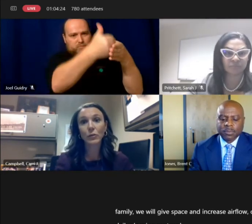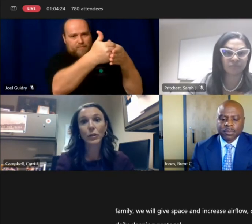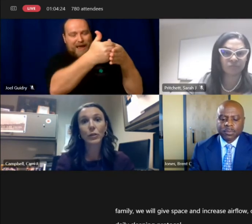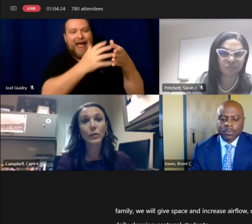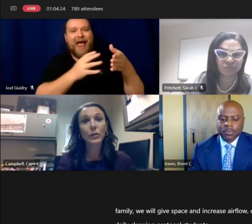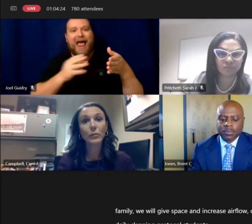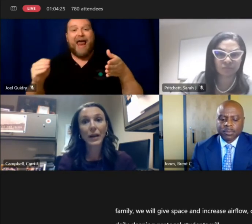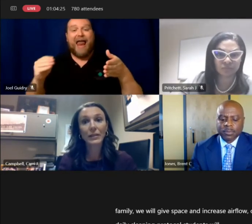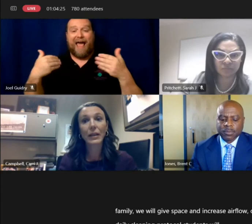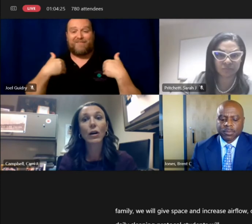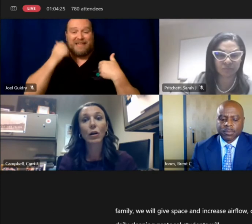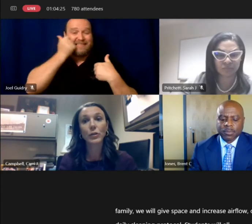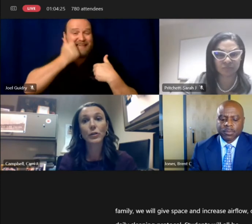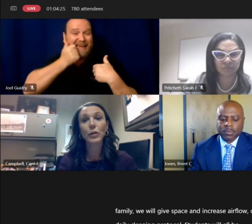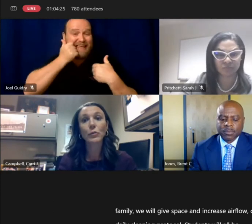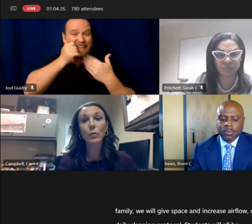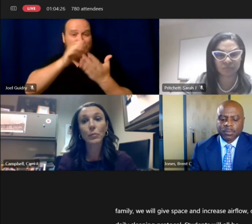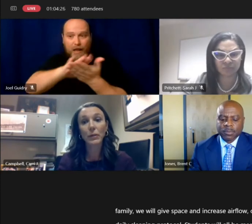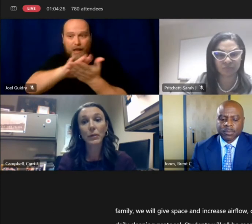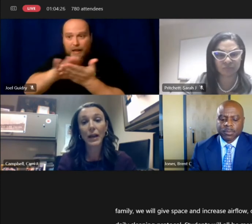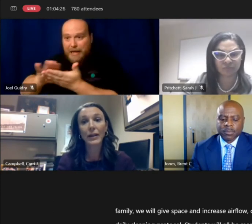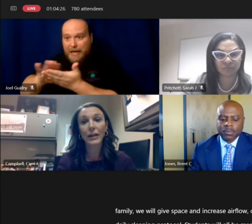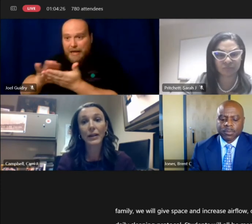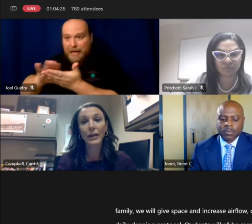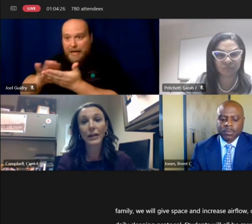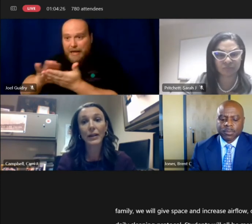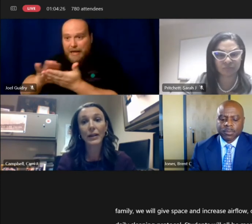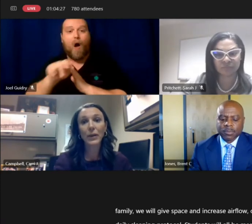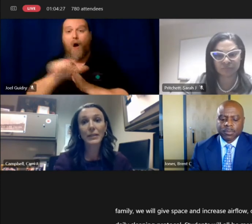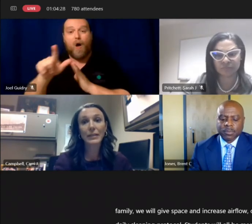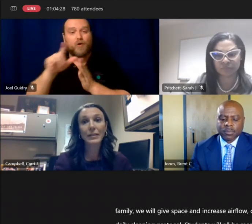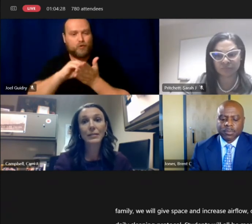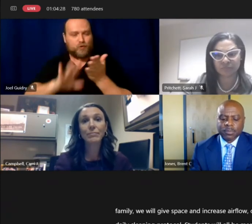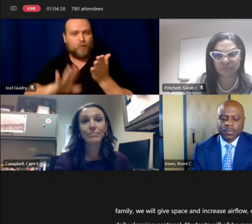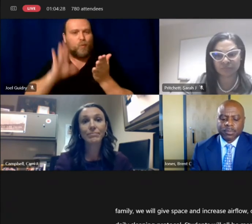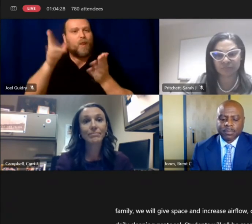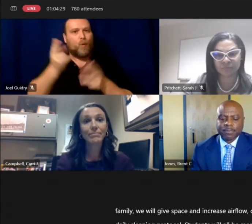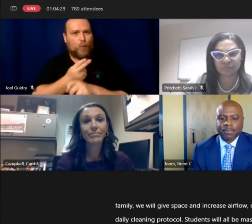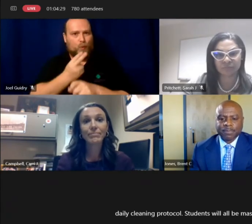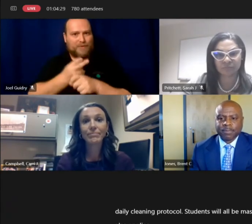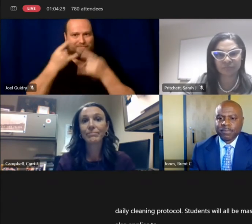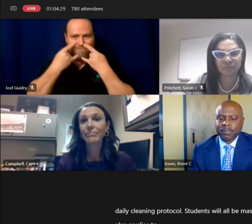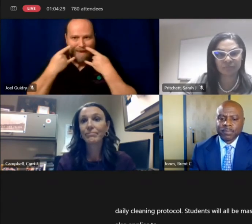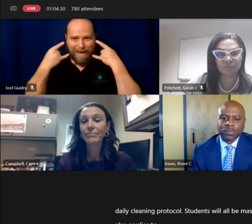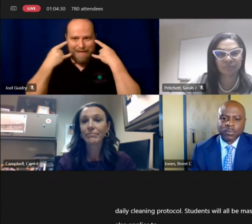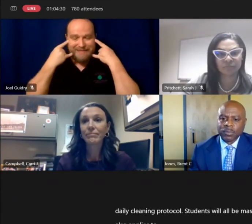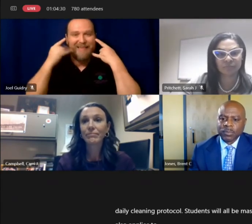the universal masking also applies to our buses.